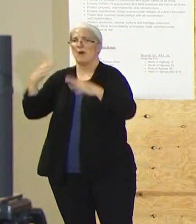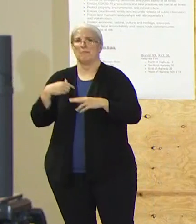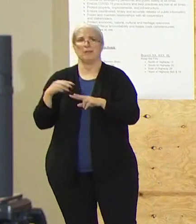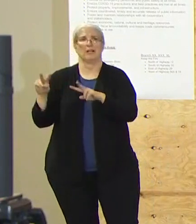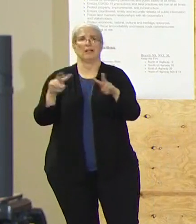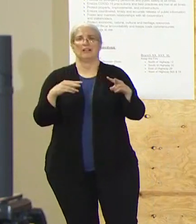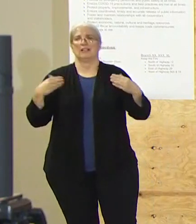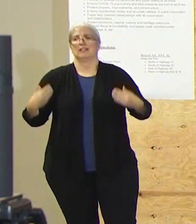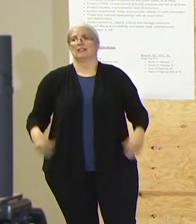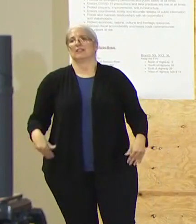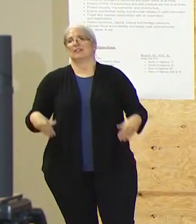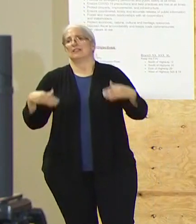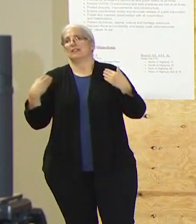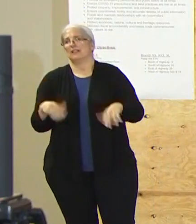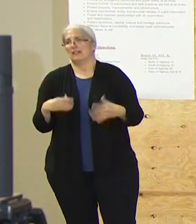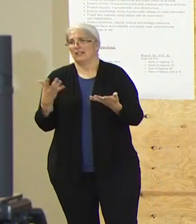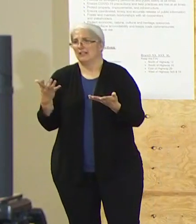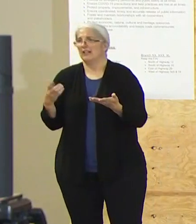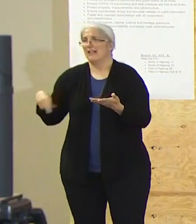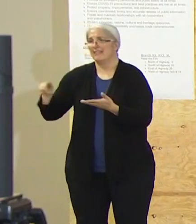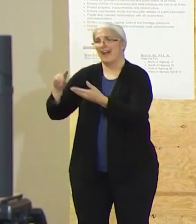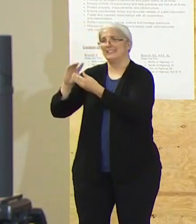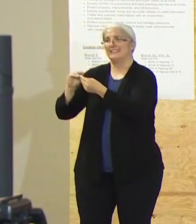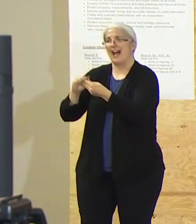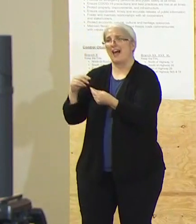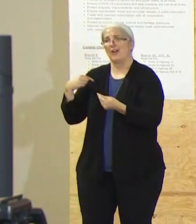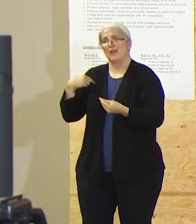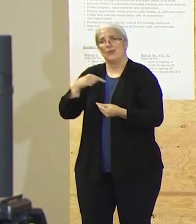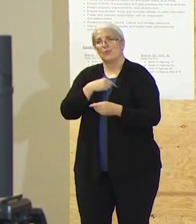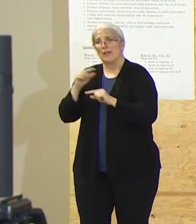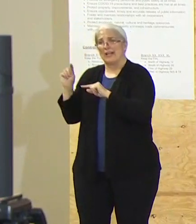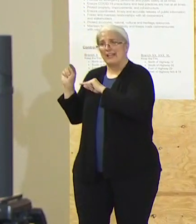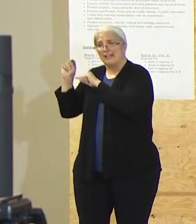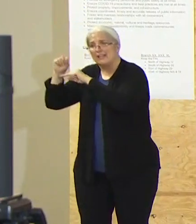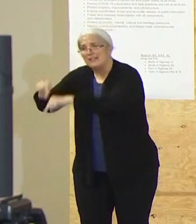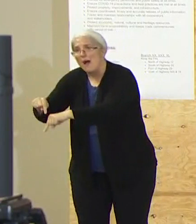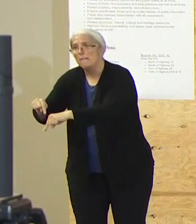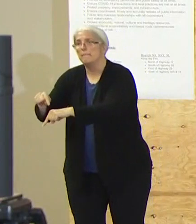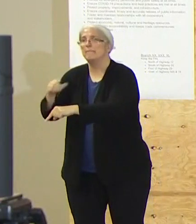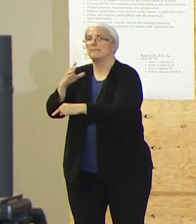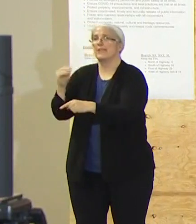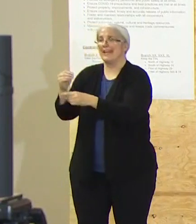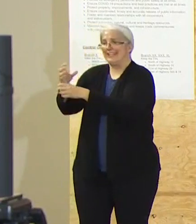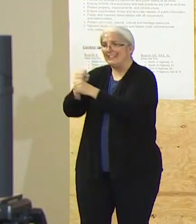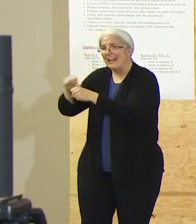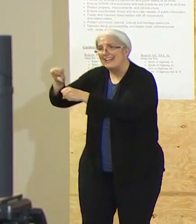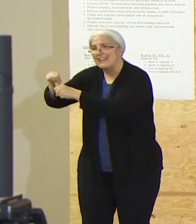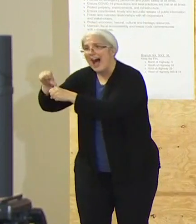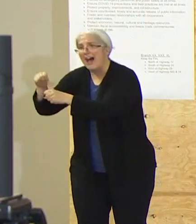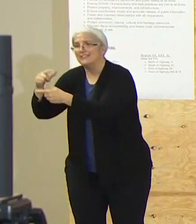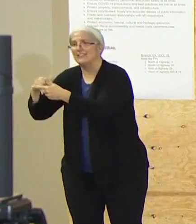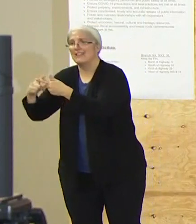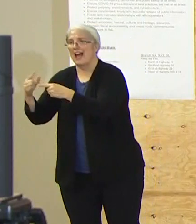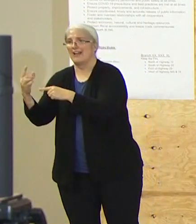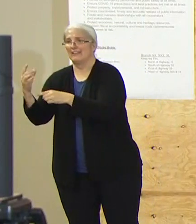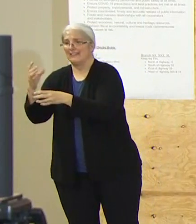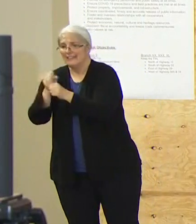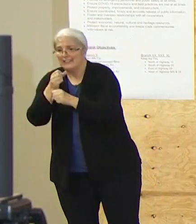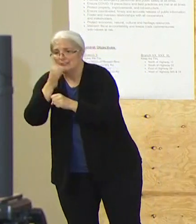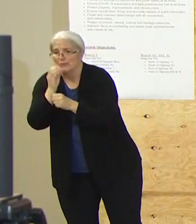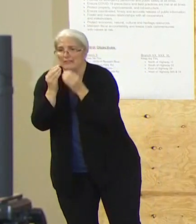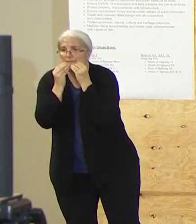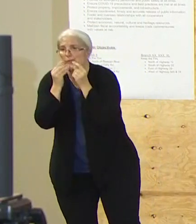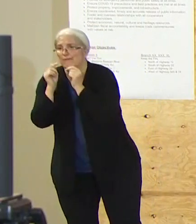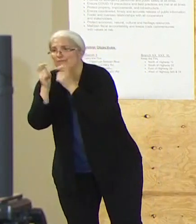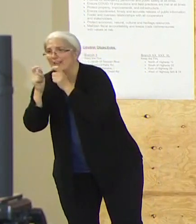just coming here at a quick stop. They were getting some gas and getting some drinks, and they said, we're just